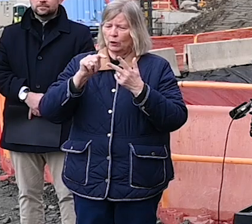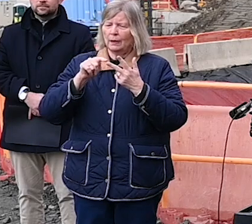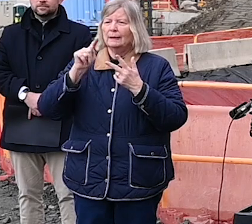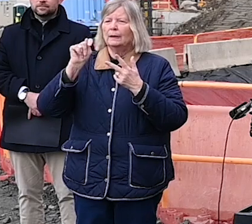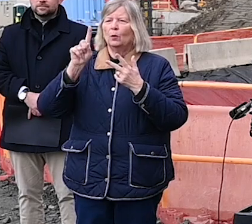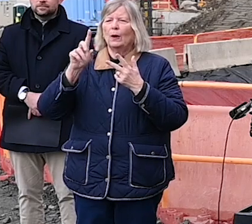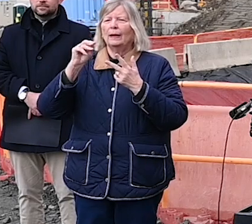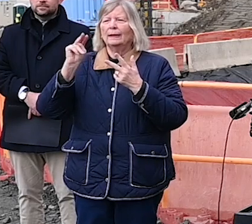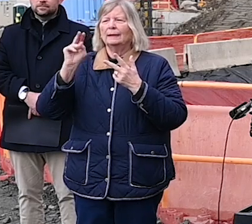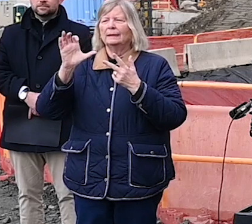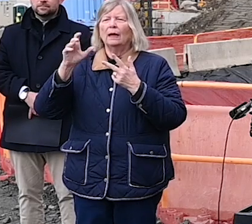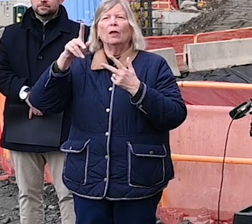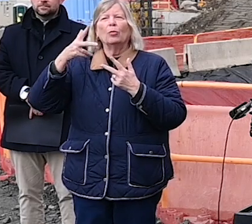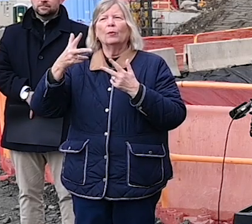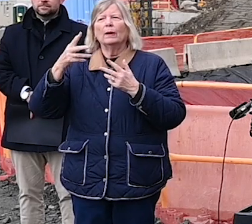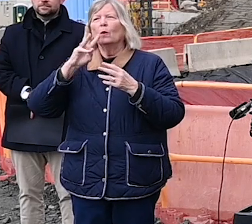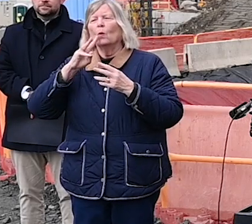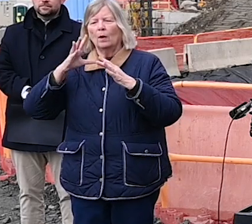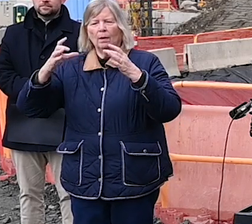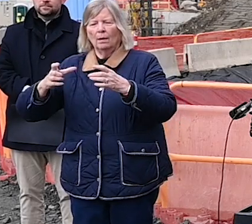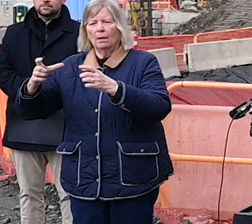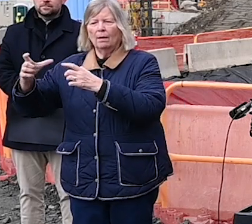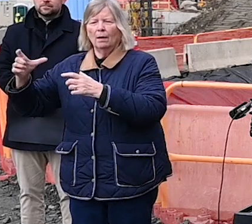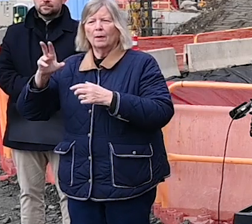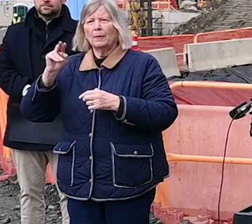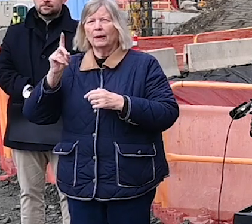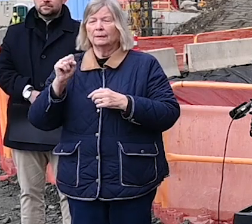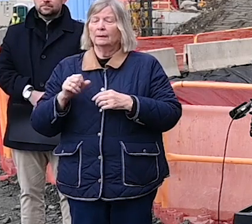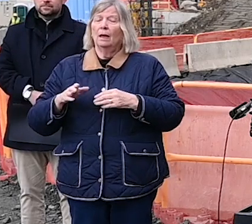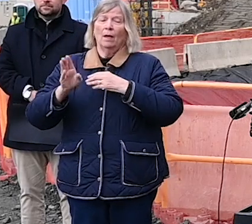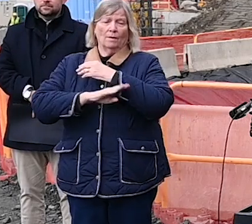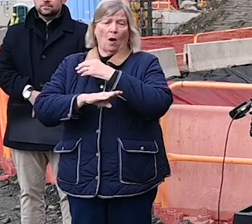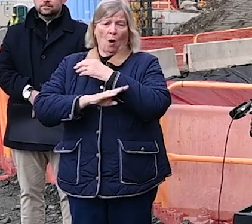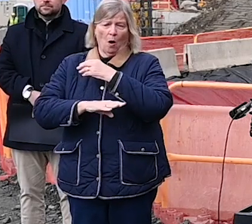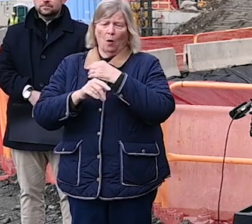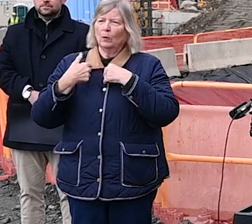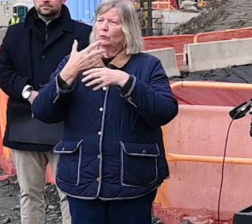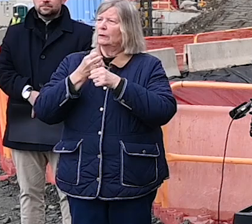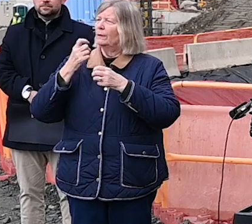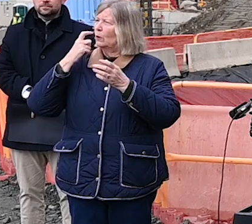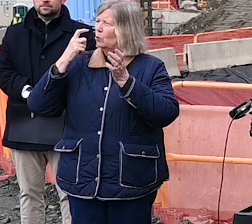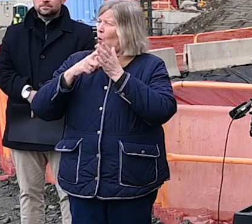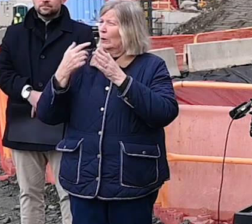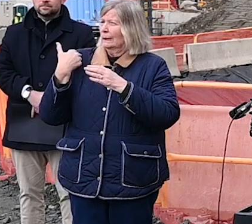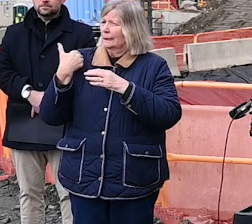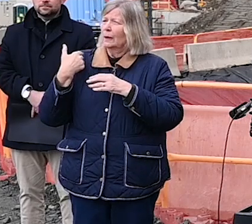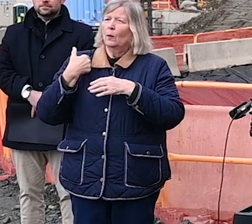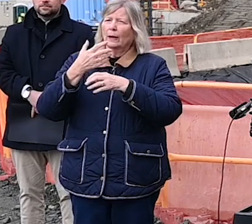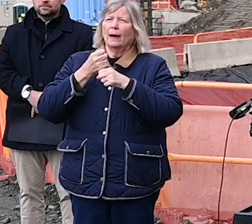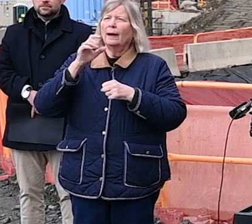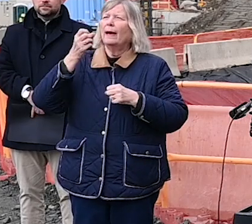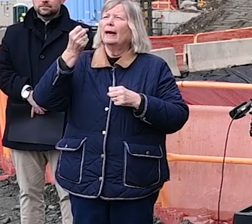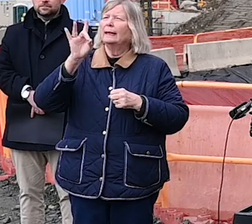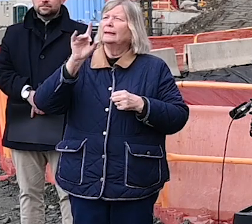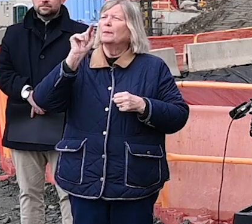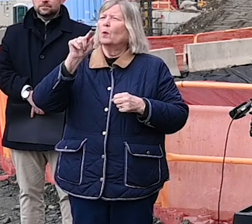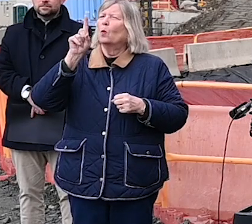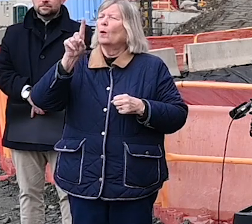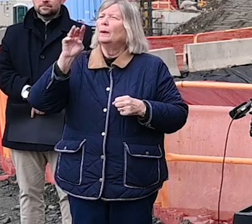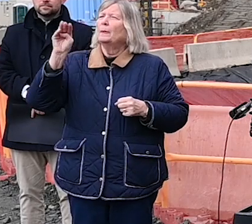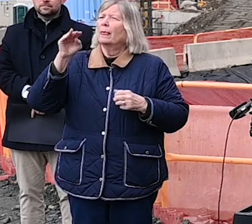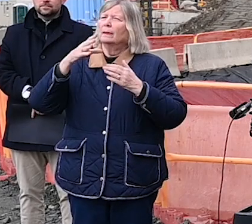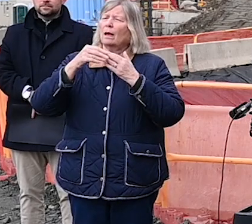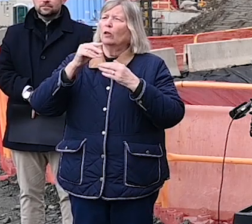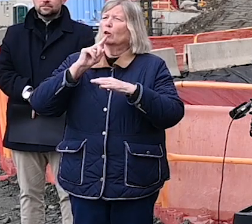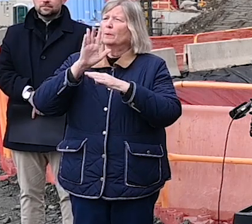and NC3 ponds. In the late fall, we received notice of an $18.1